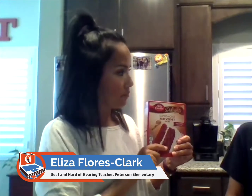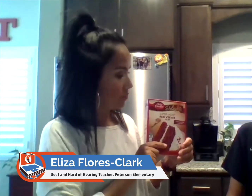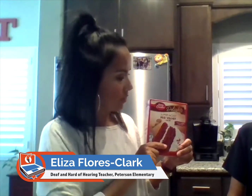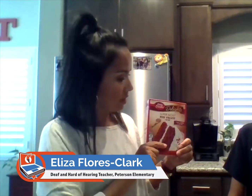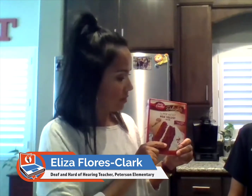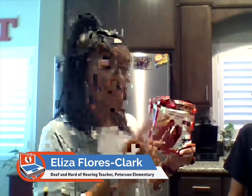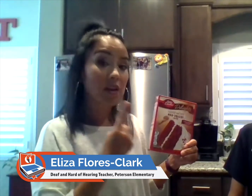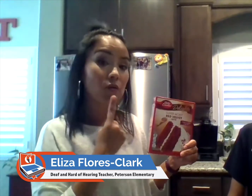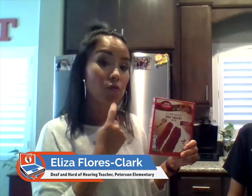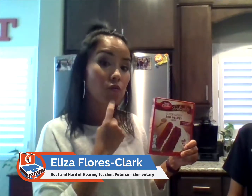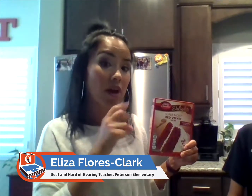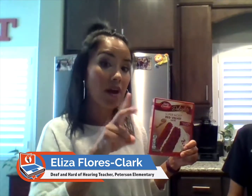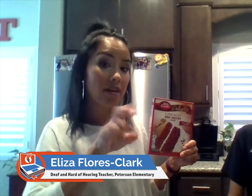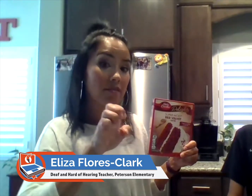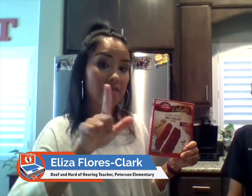red velvet cake.